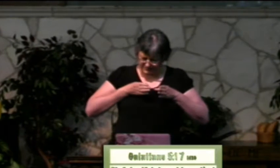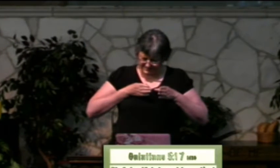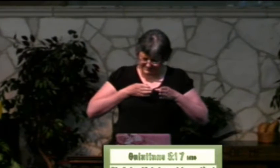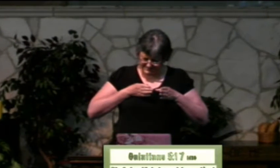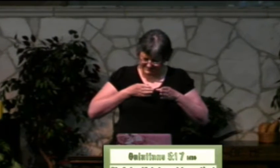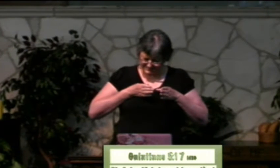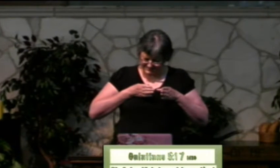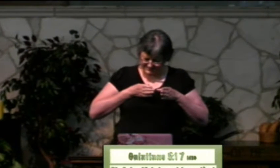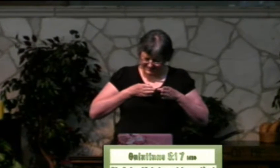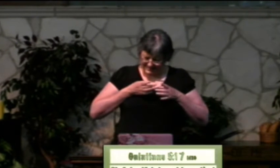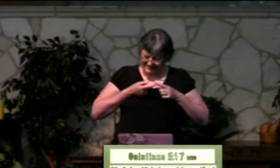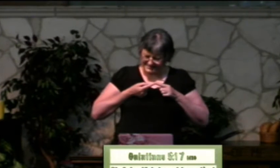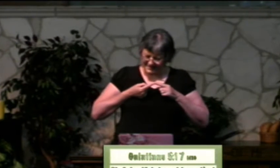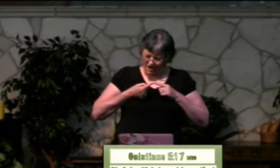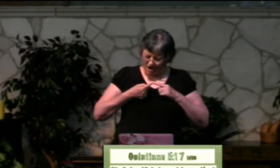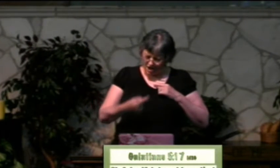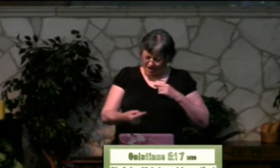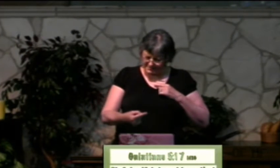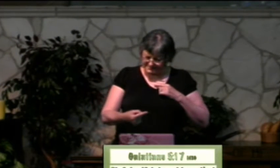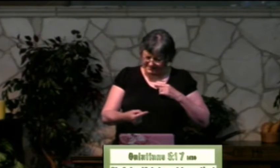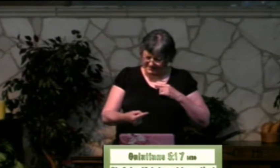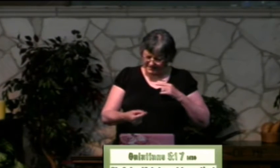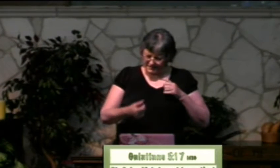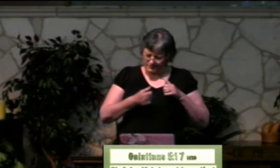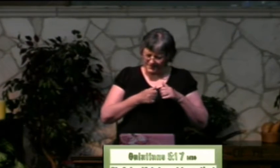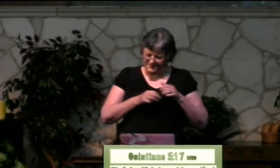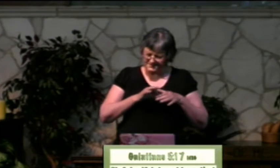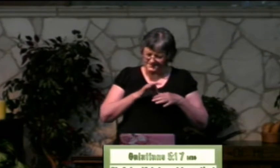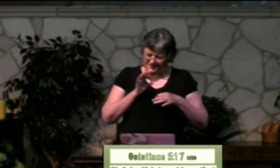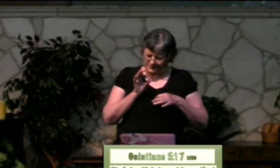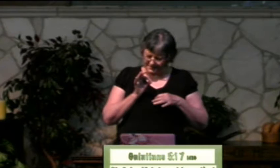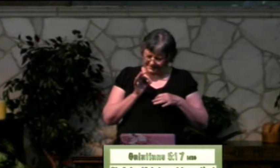self-interest is at odds with the Spirit.